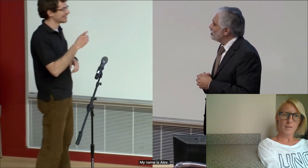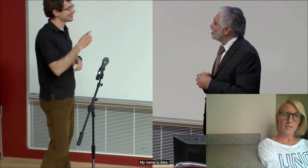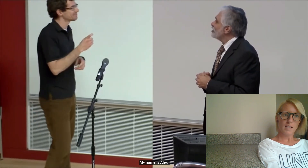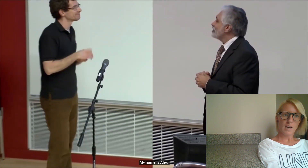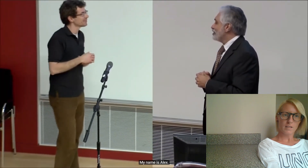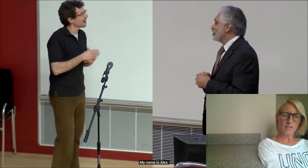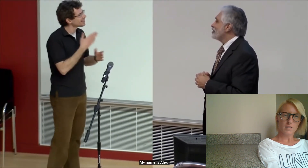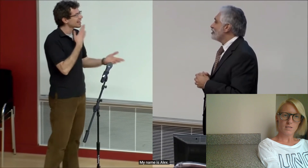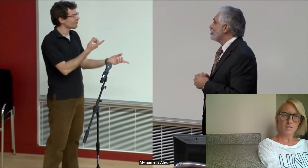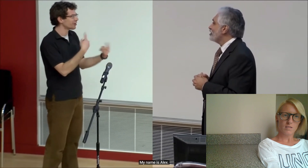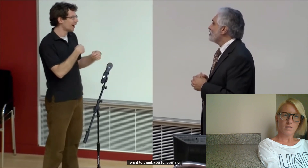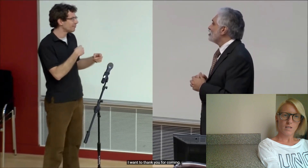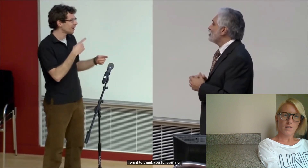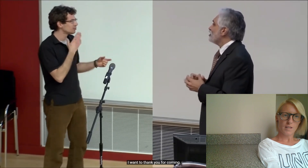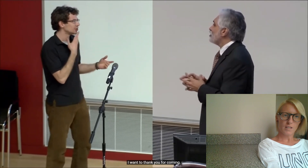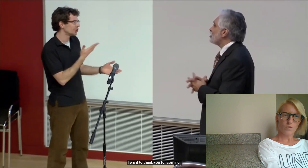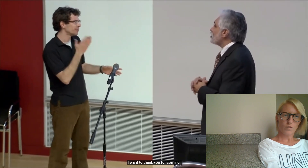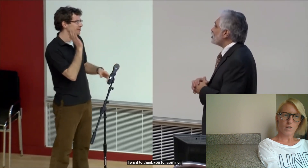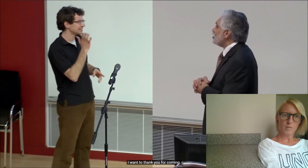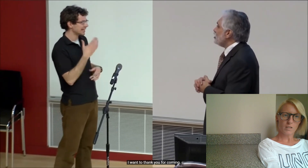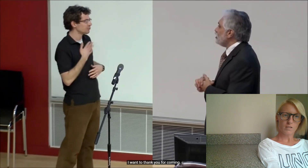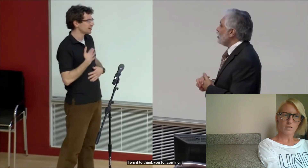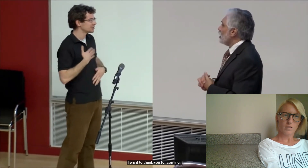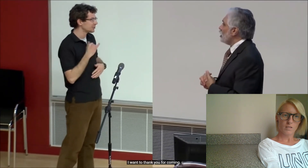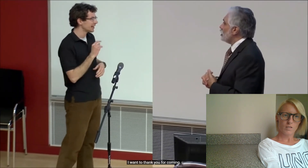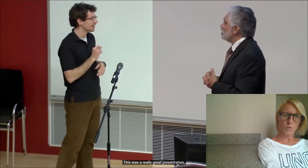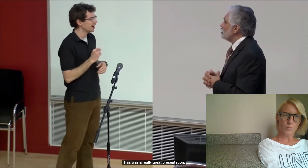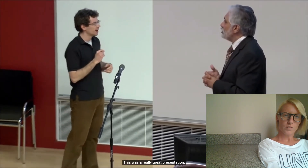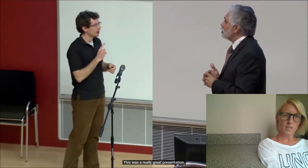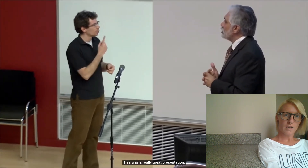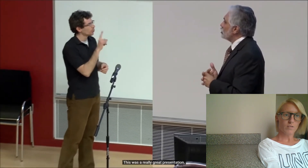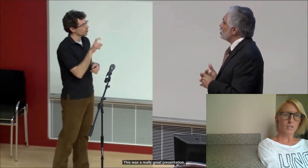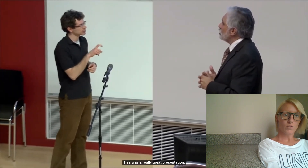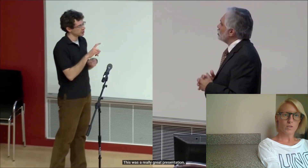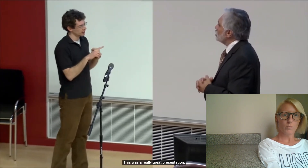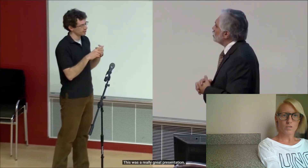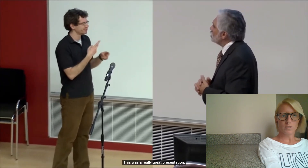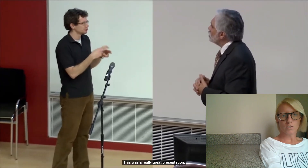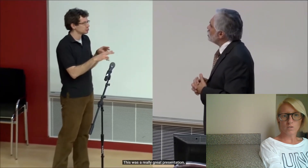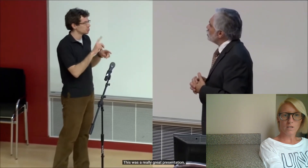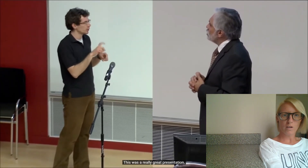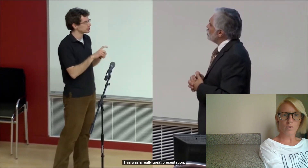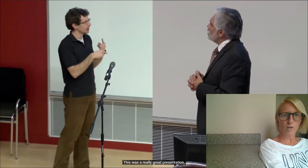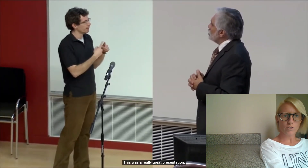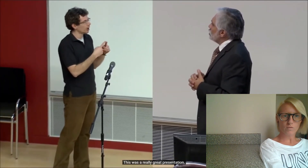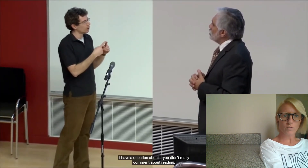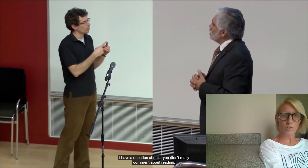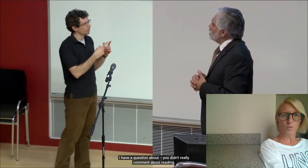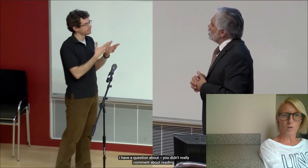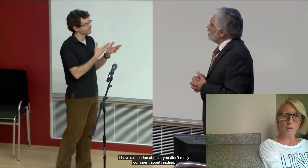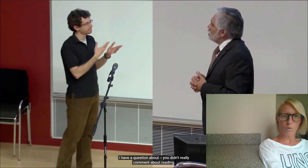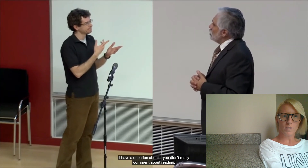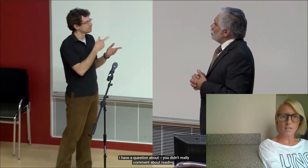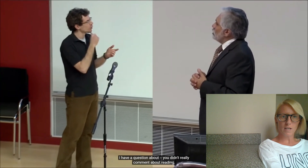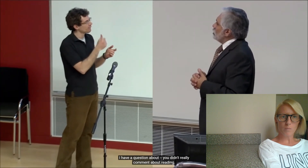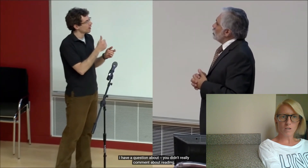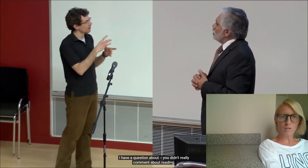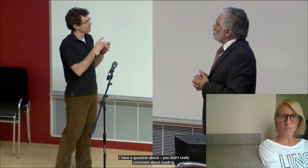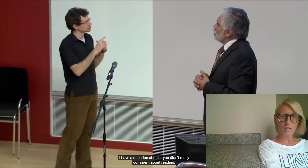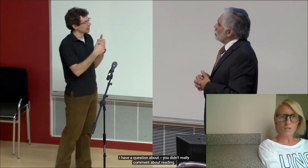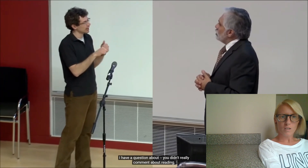Hi, my name is Alex. Hi, my name is Alex, Thank and I you want for to thank you coming. for coming. This was a I really enjoyed great the presentation. I have a presentation. question for you I have a